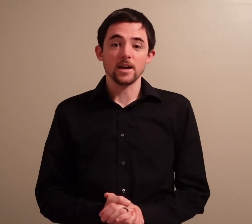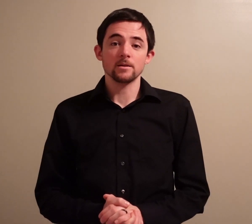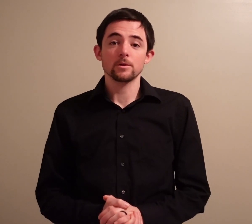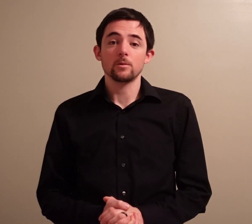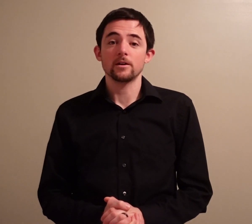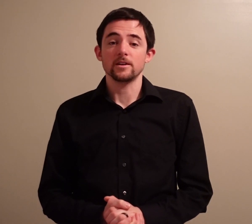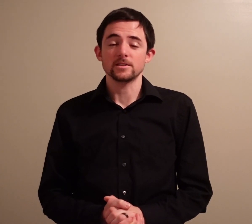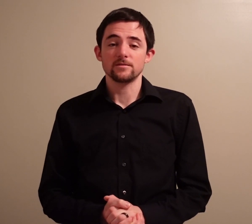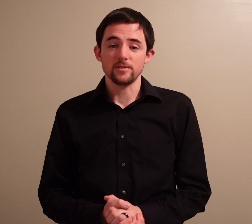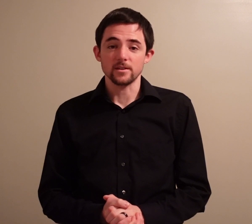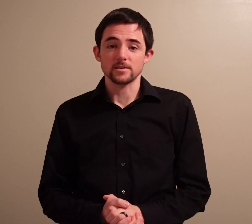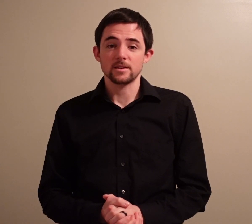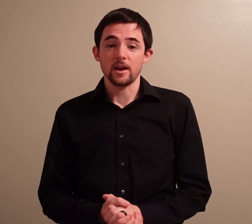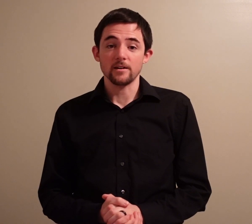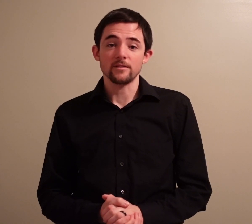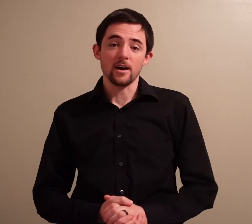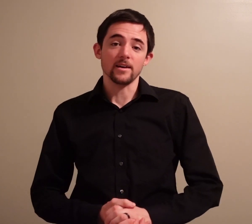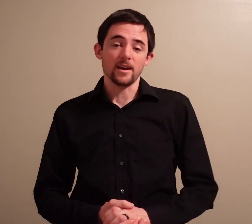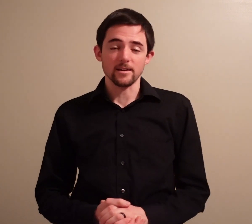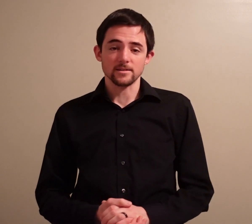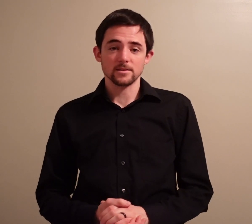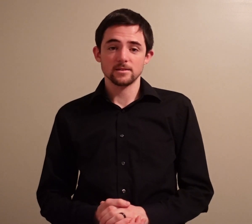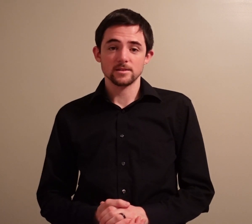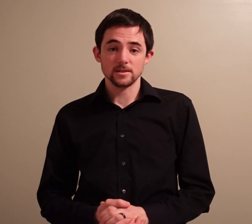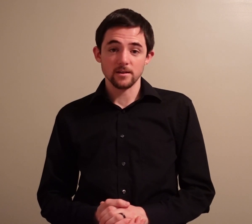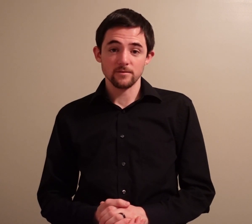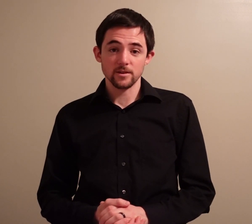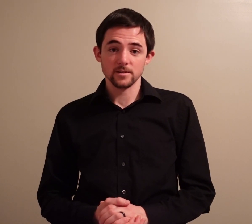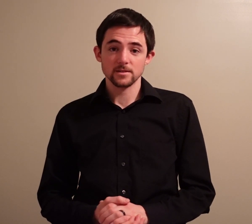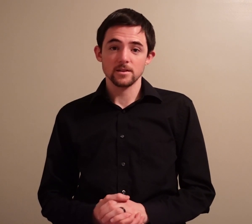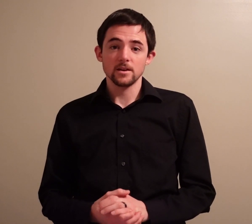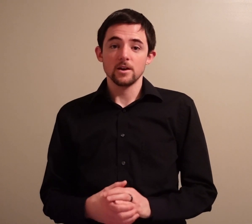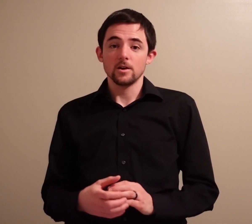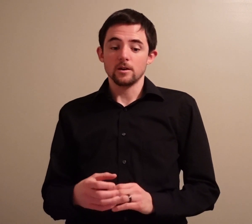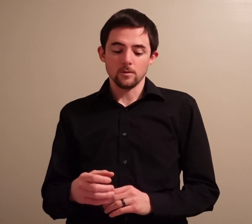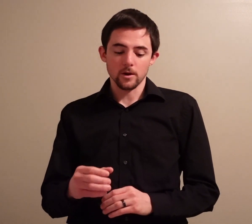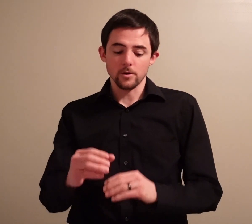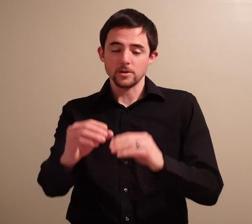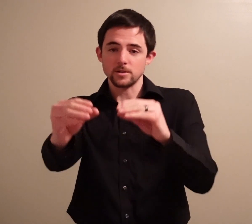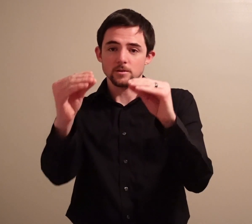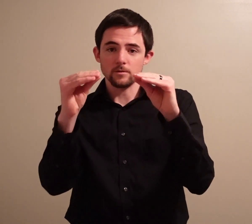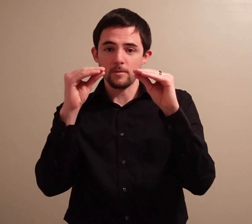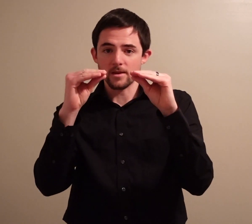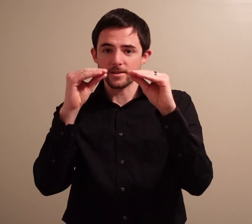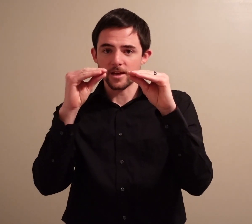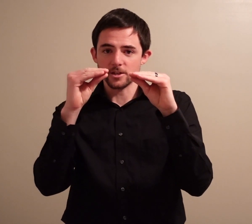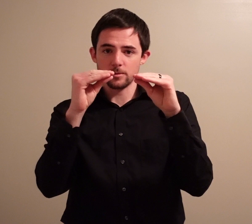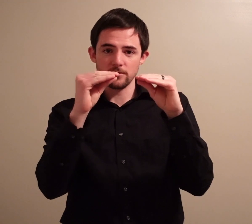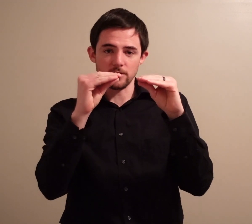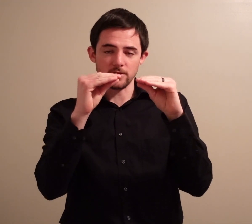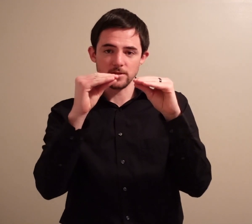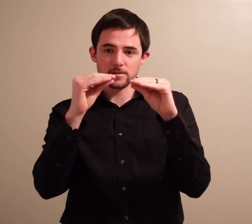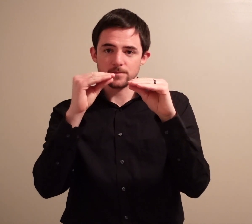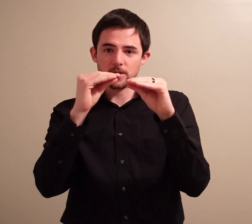number 1 is fix, F-I-X. To sign fix, we're going to make this hand shape in front of us,